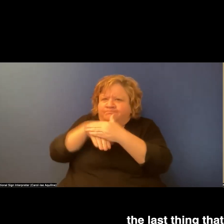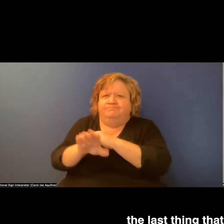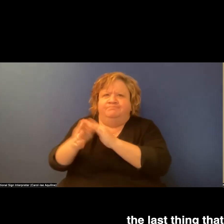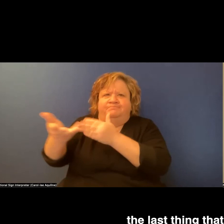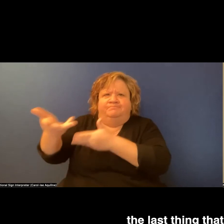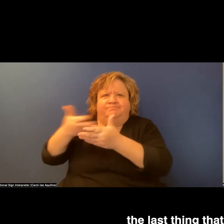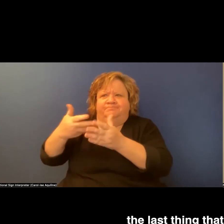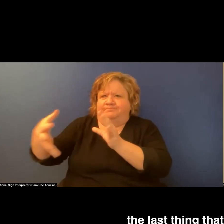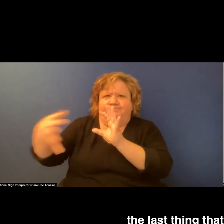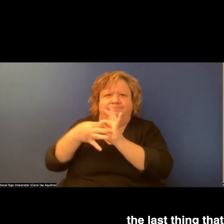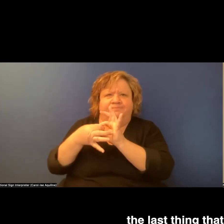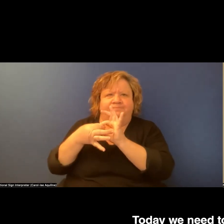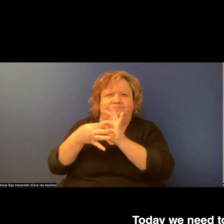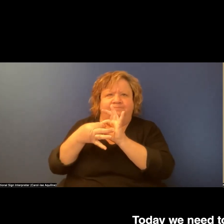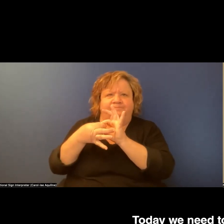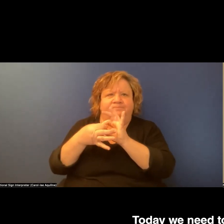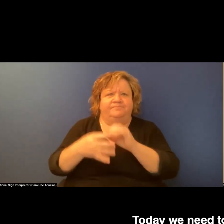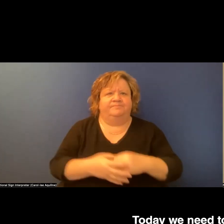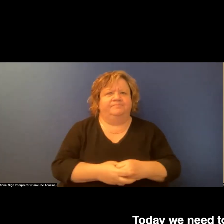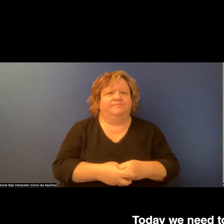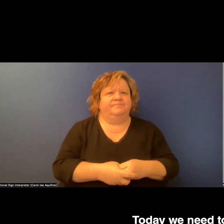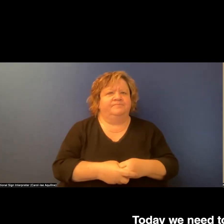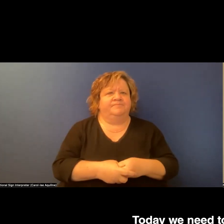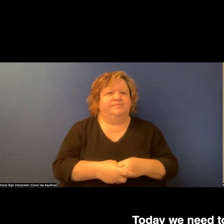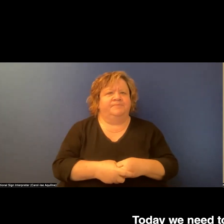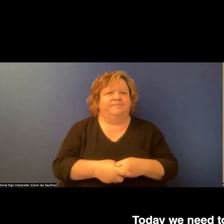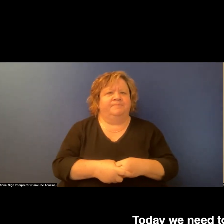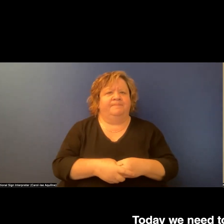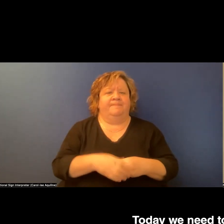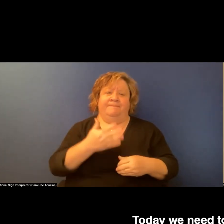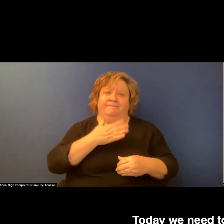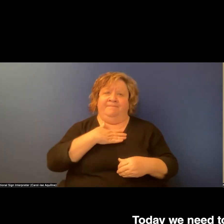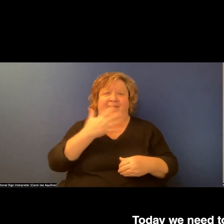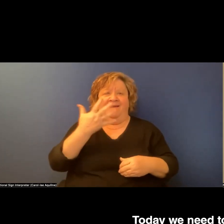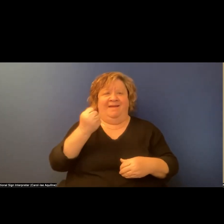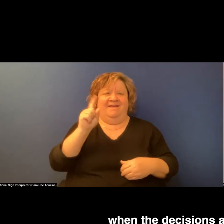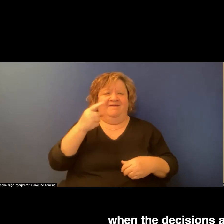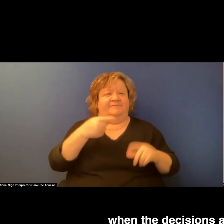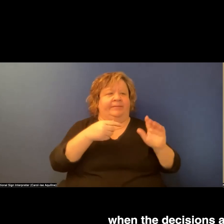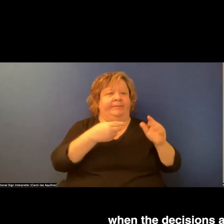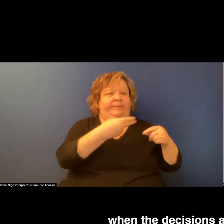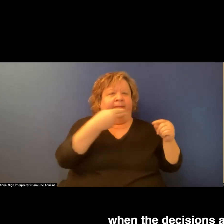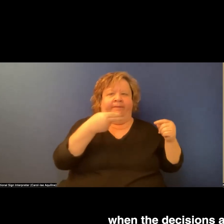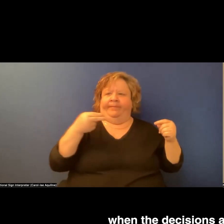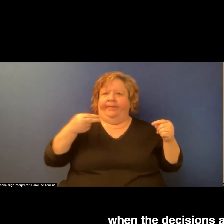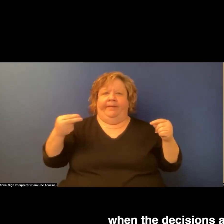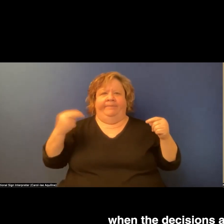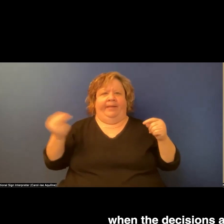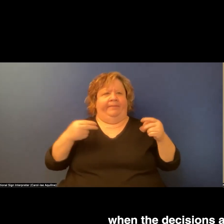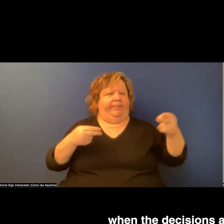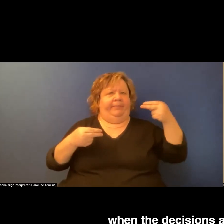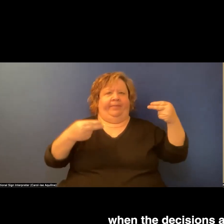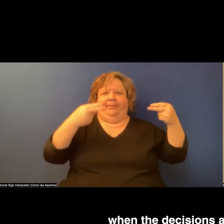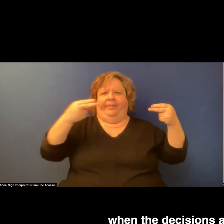levels are crucial. Today, we need to be on the table to collectively discuss when the decisions are